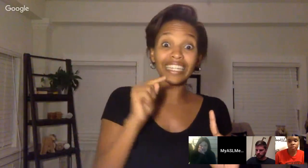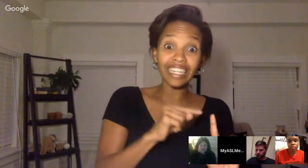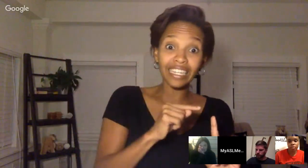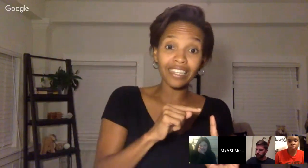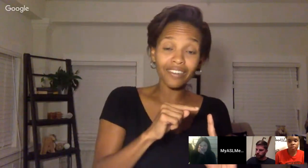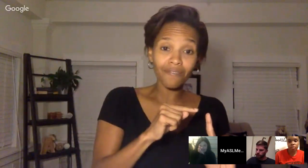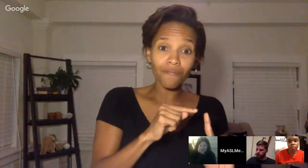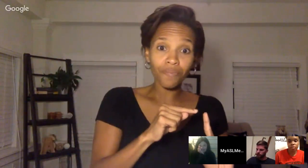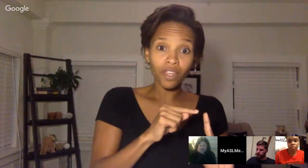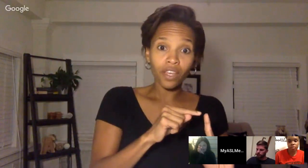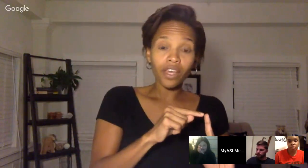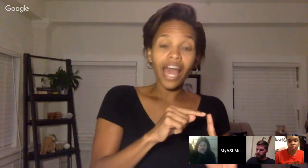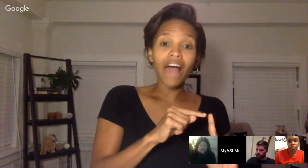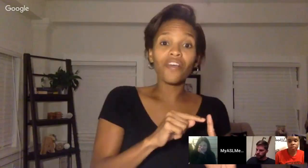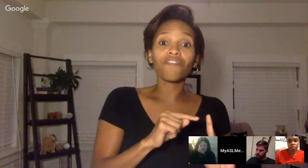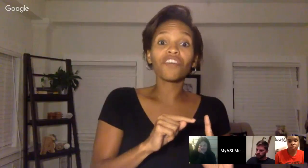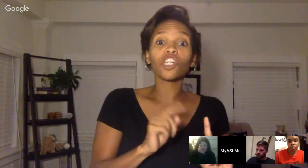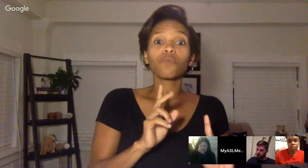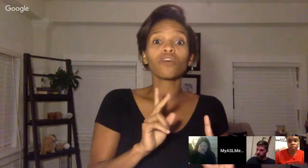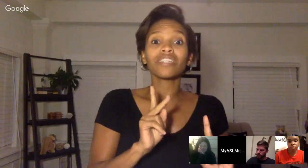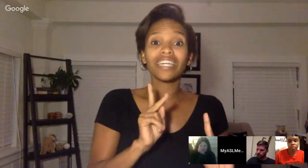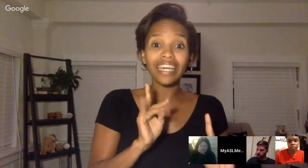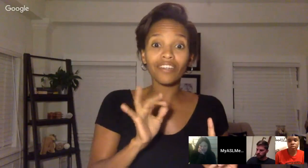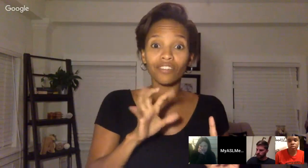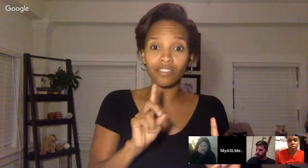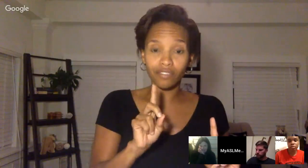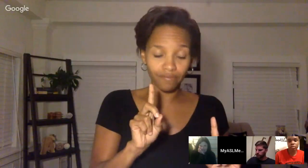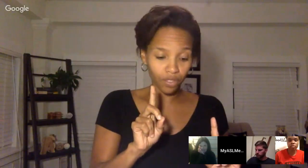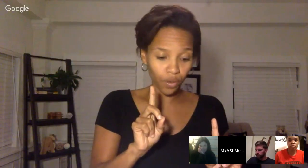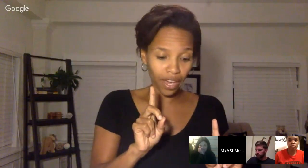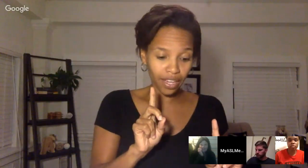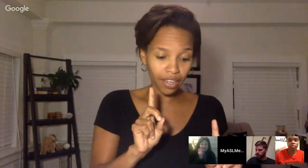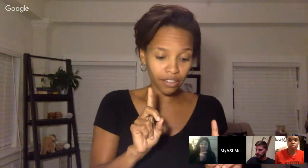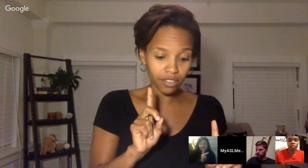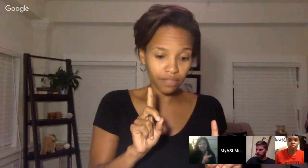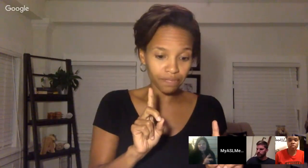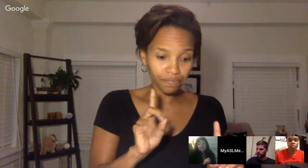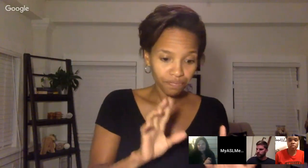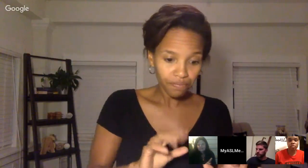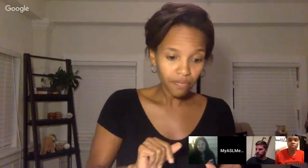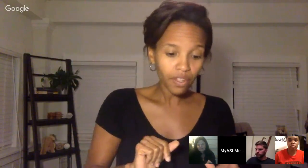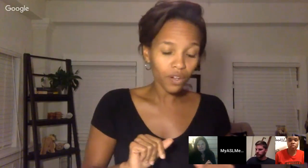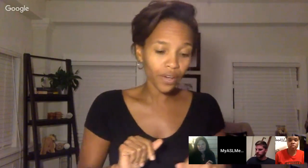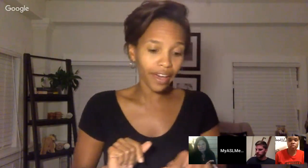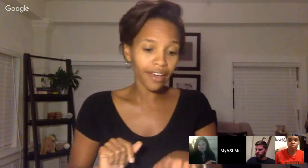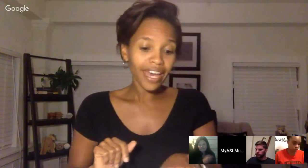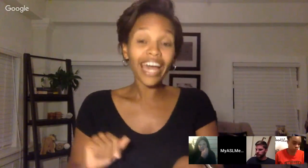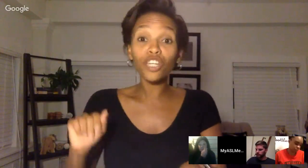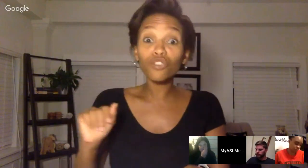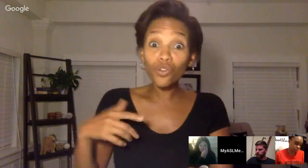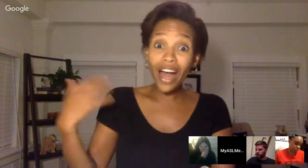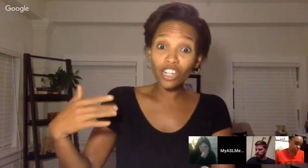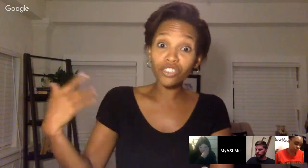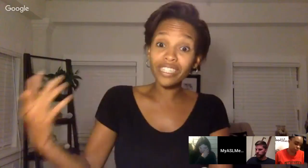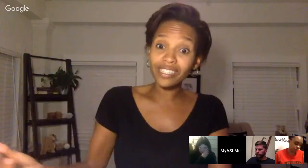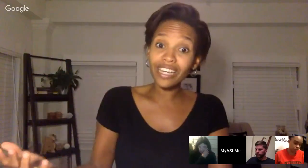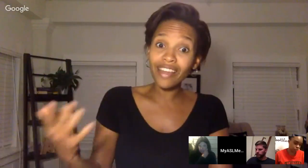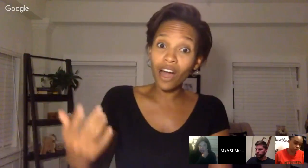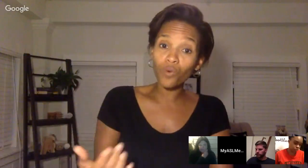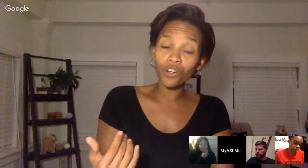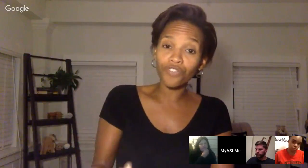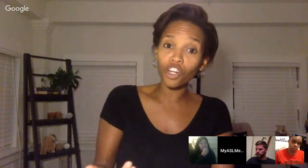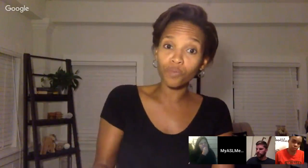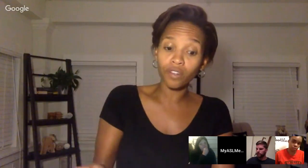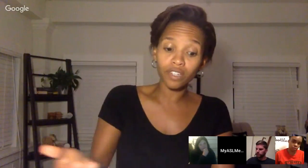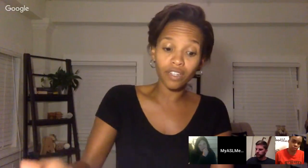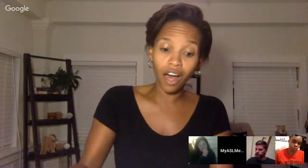signed he and then fingerspelled killed. Okay, killed. Okay, and you do actually see